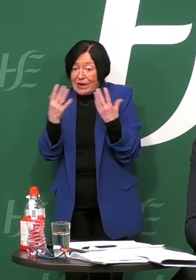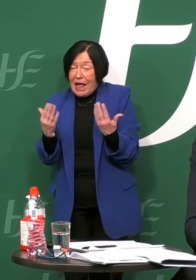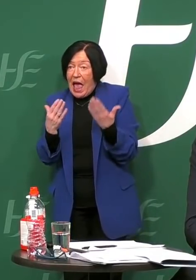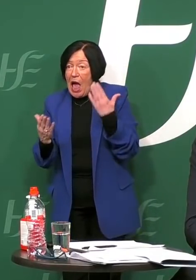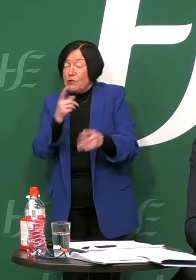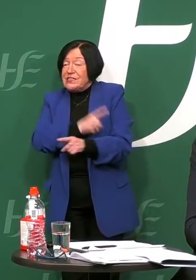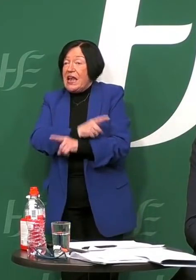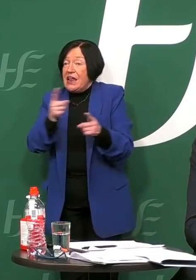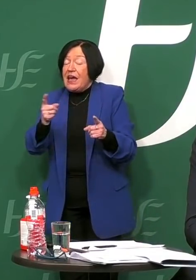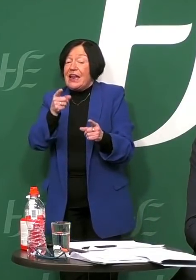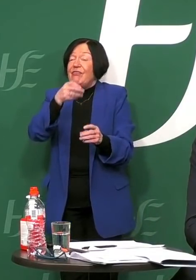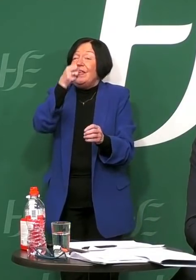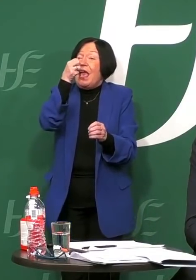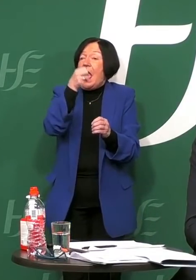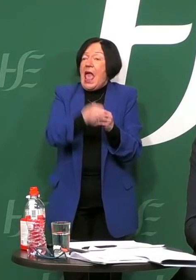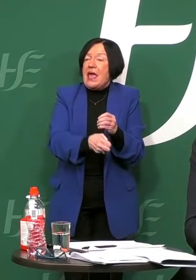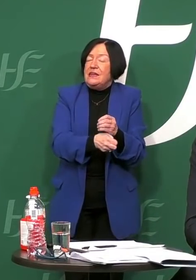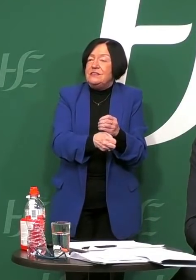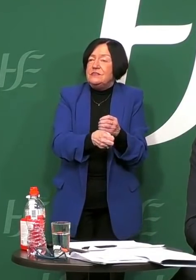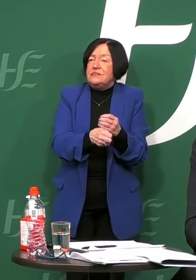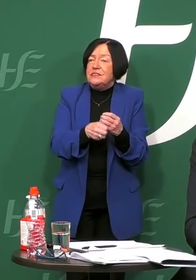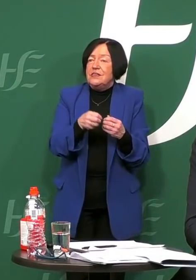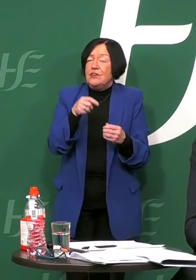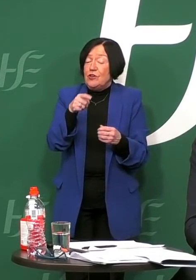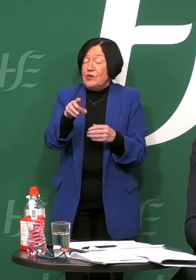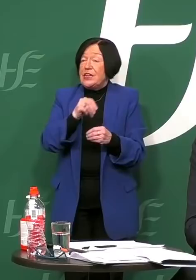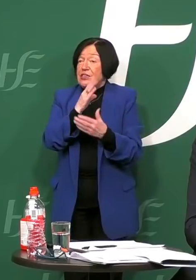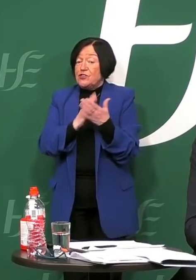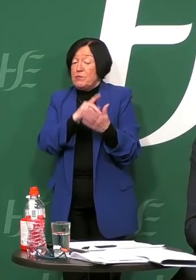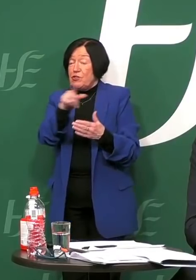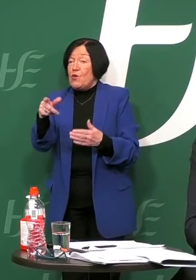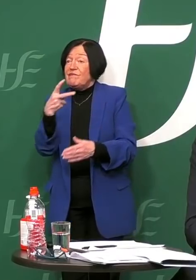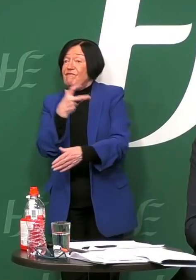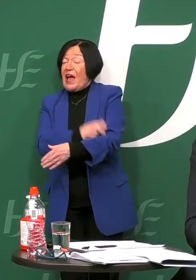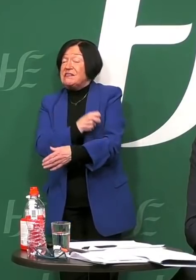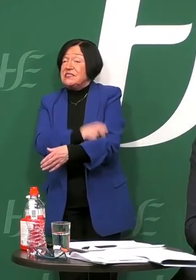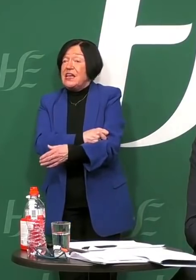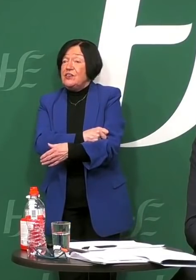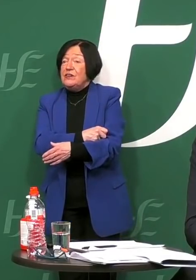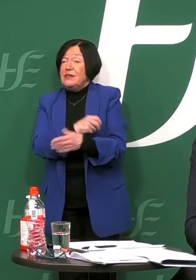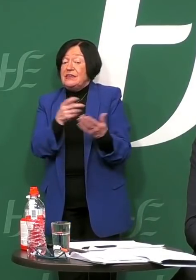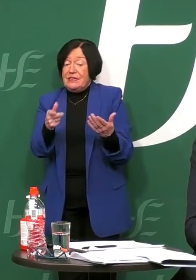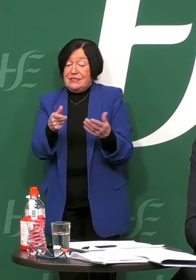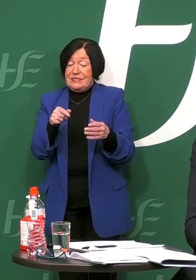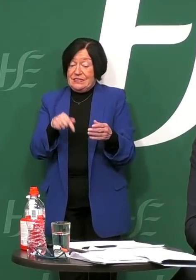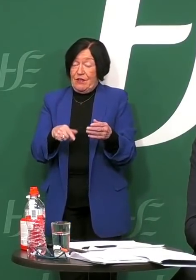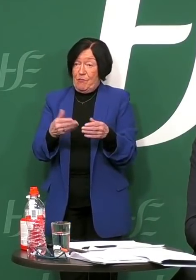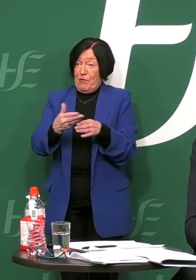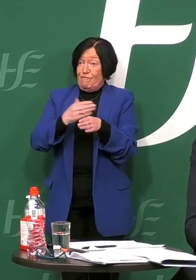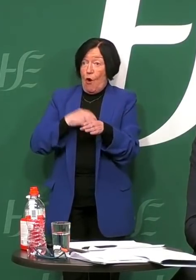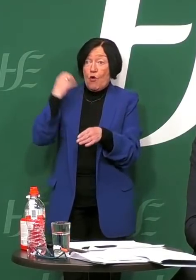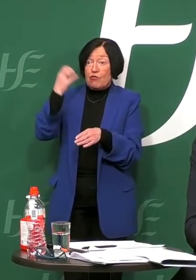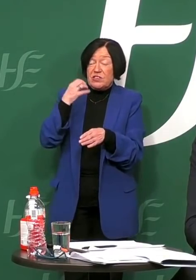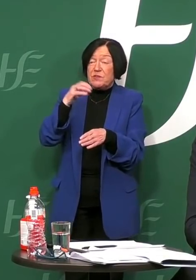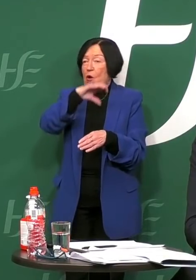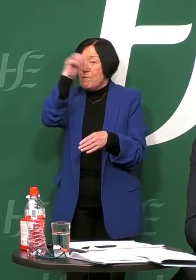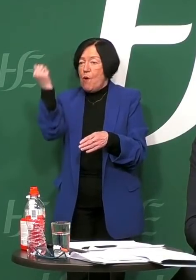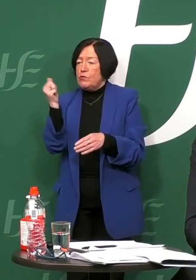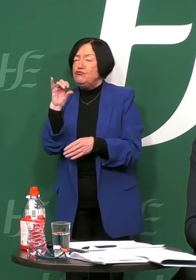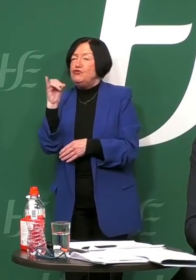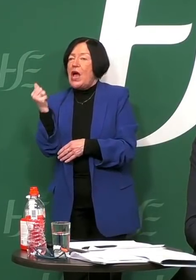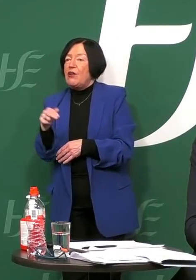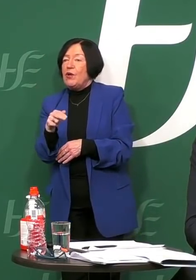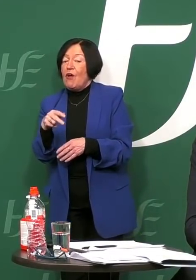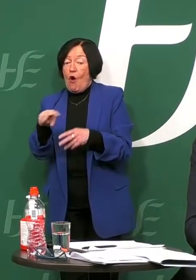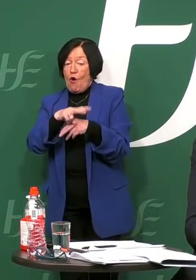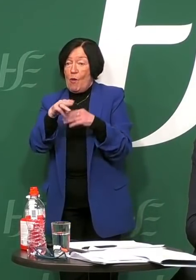it? And just on the end of that, do you expect some of those vaccinations, you know, this side of Christmas, but most of them January and